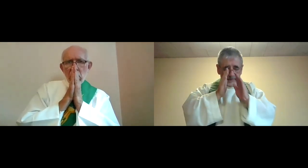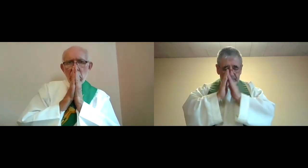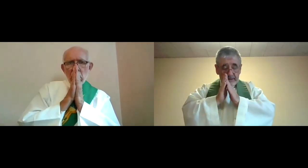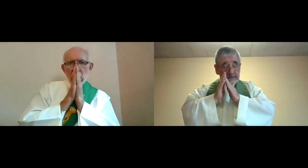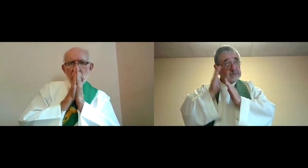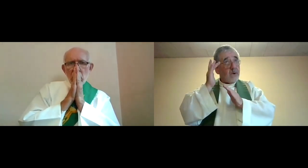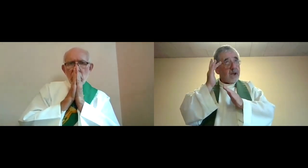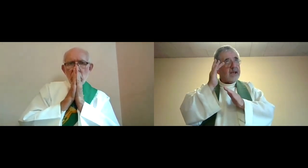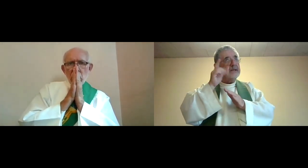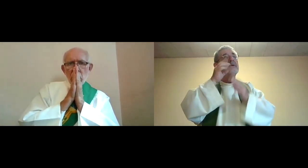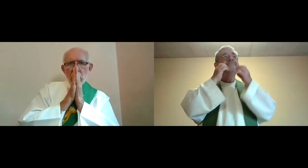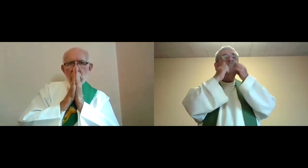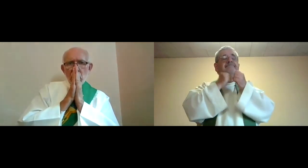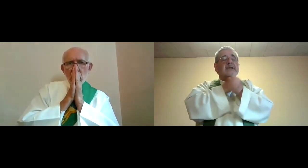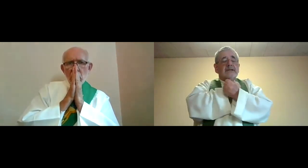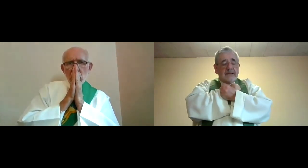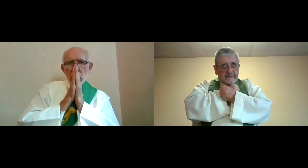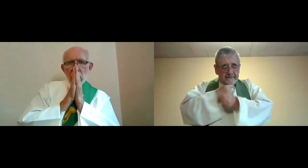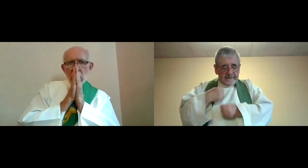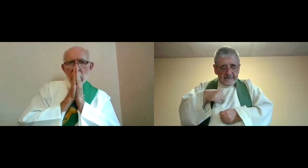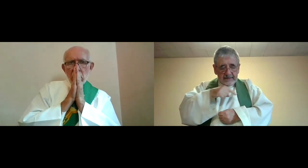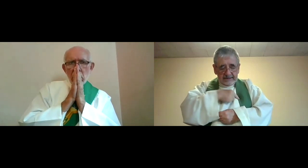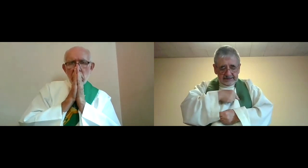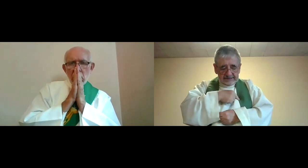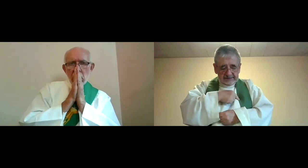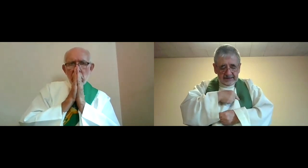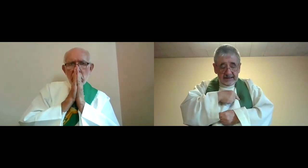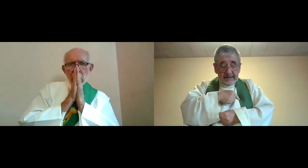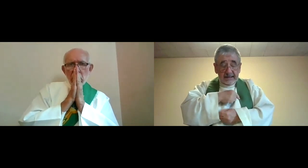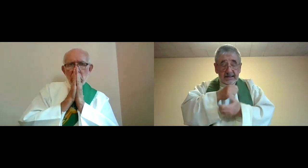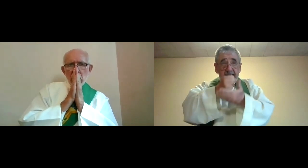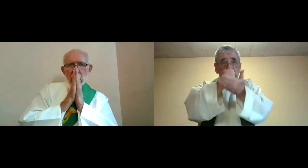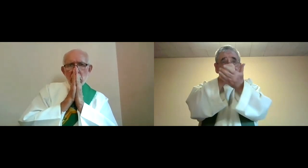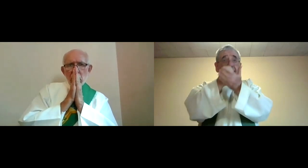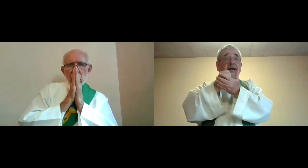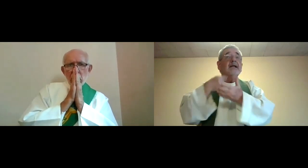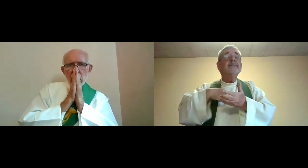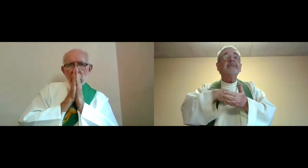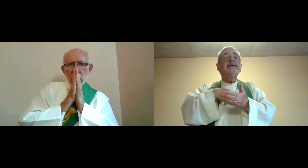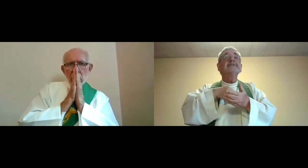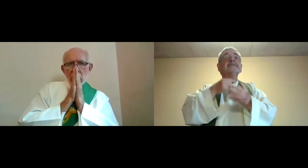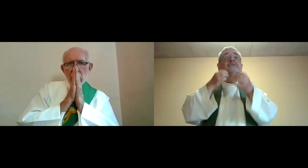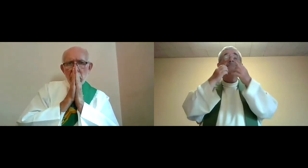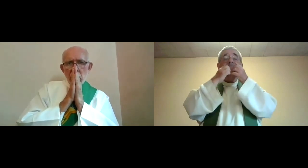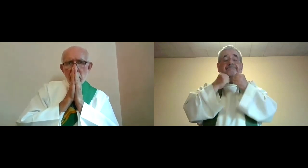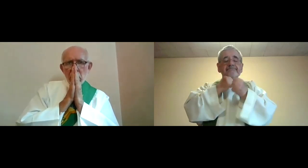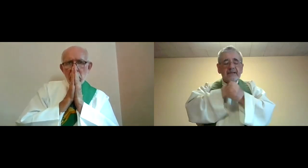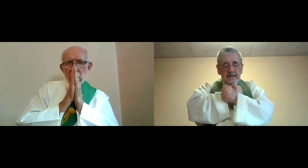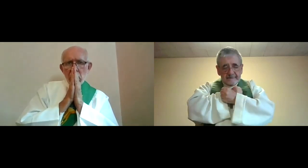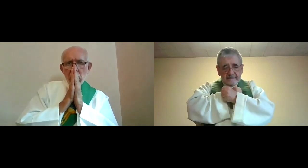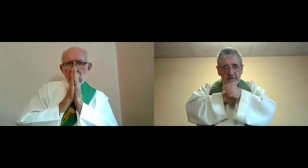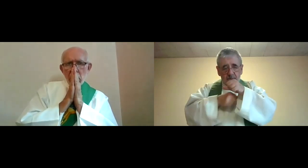God, may you answer our prayers as you cherish and love us. And may you help us